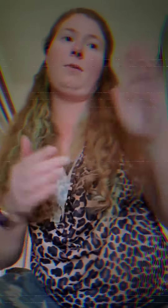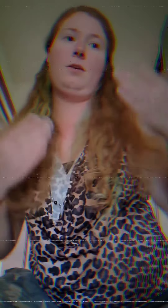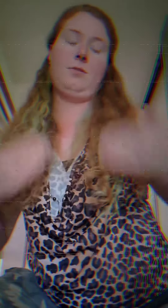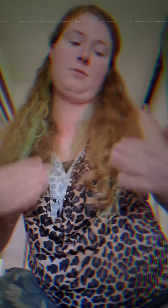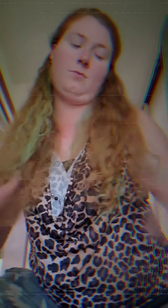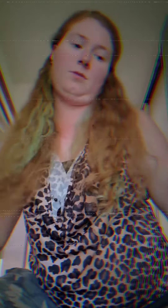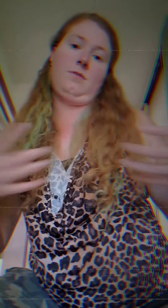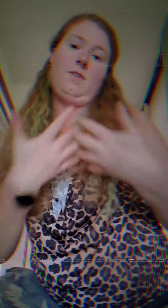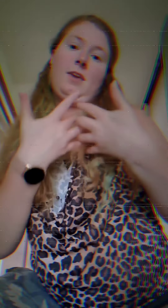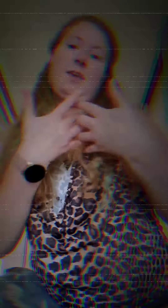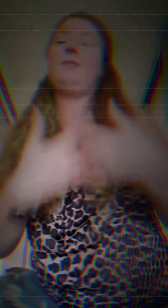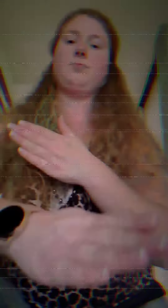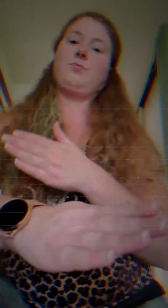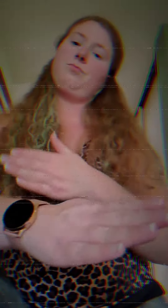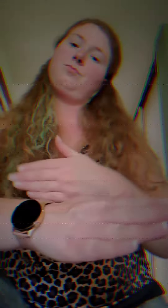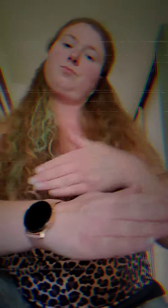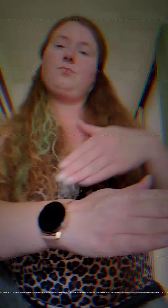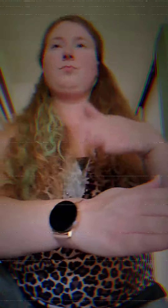would fit.